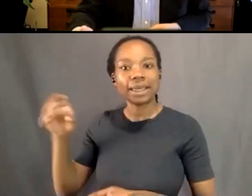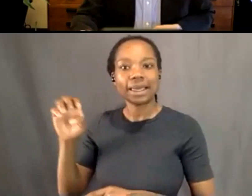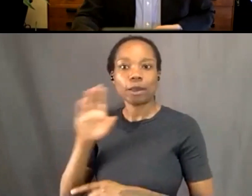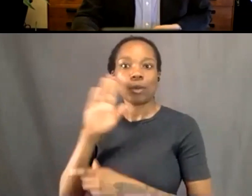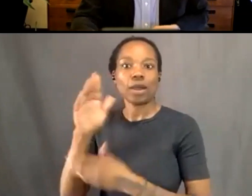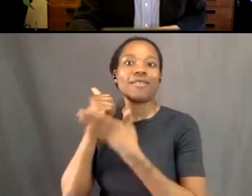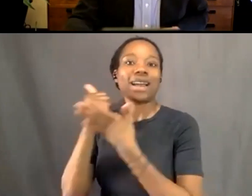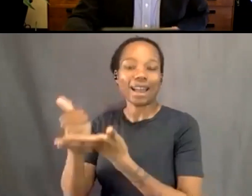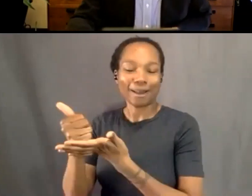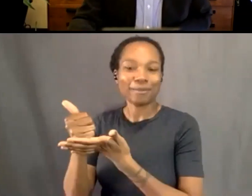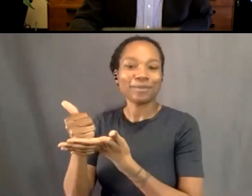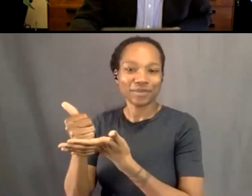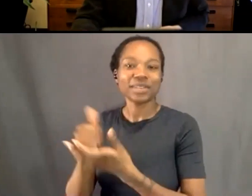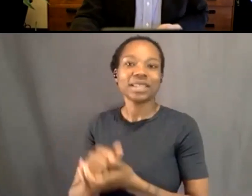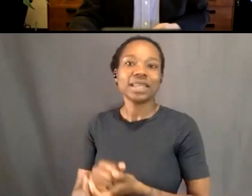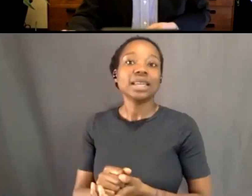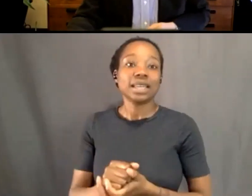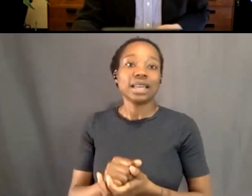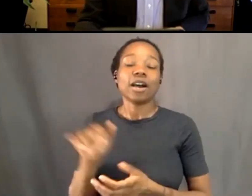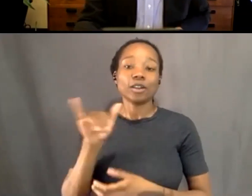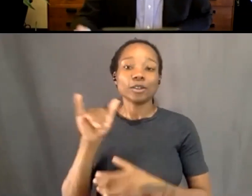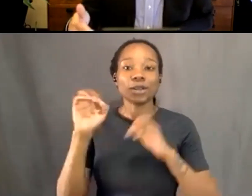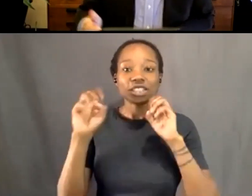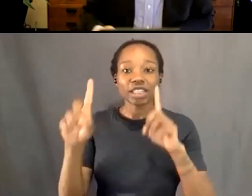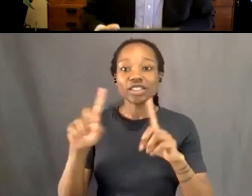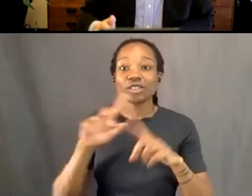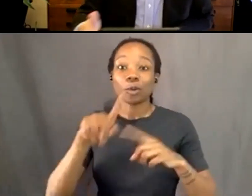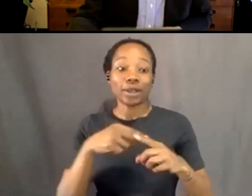had access to adequate supplies of PPE,